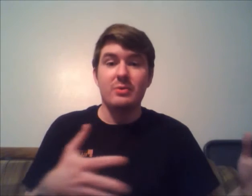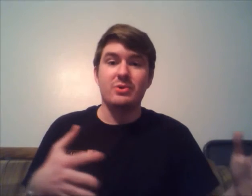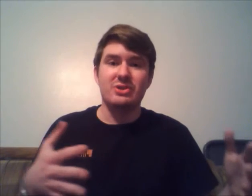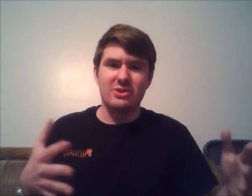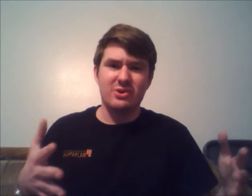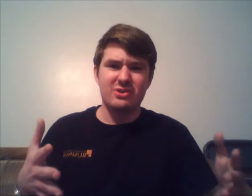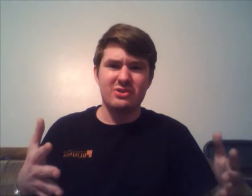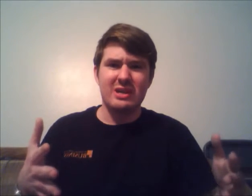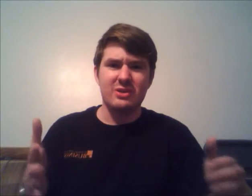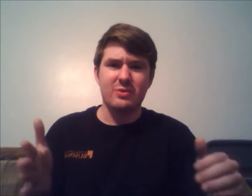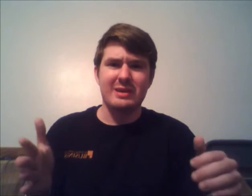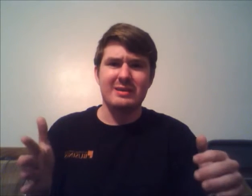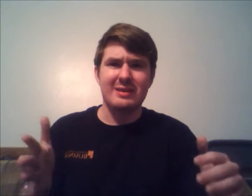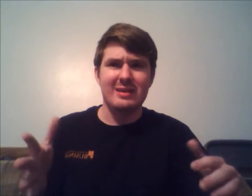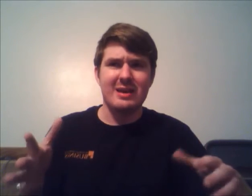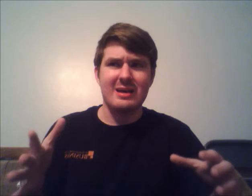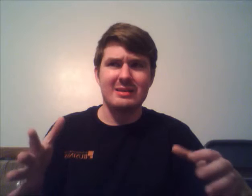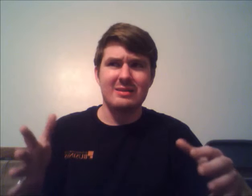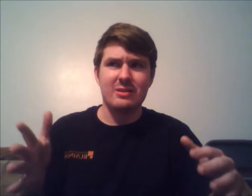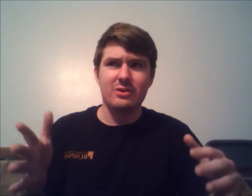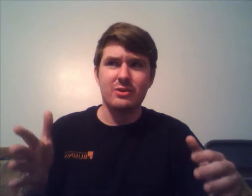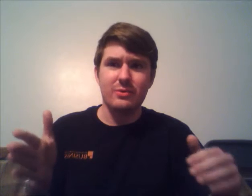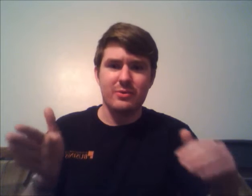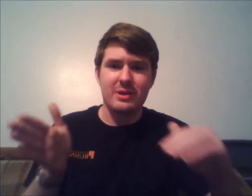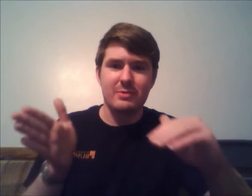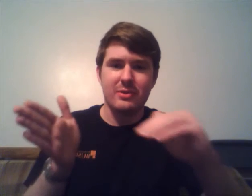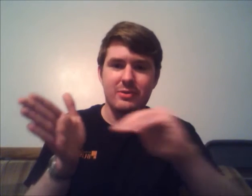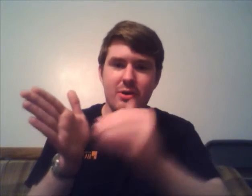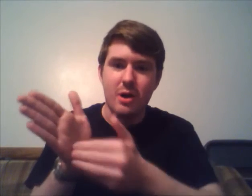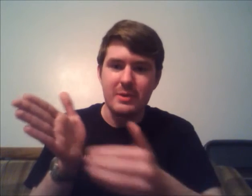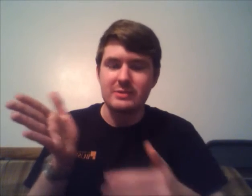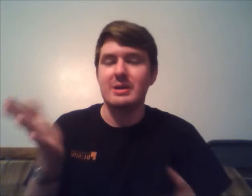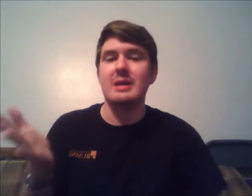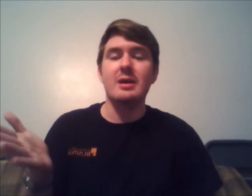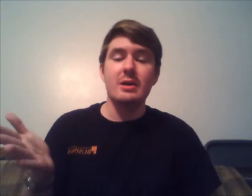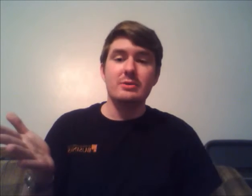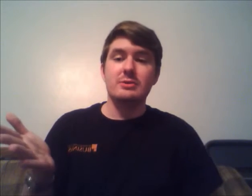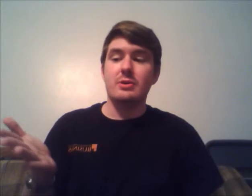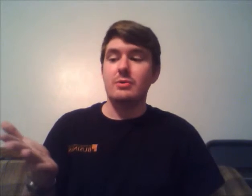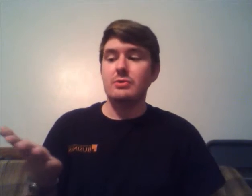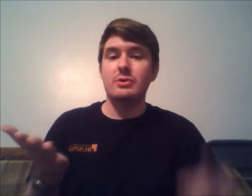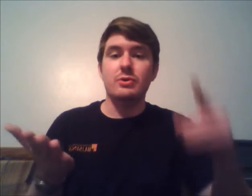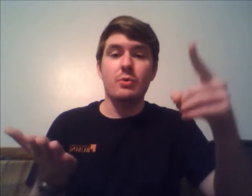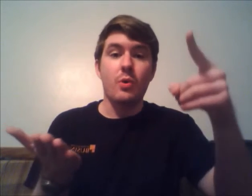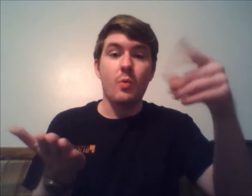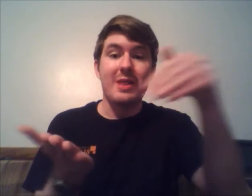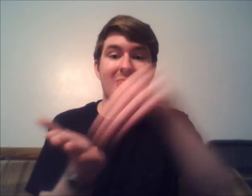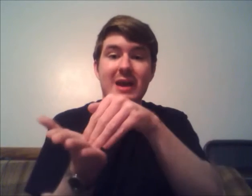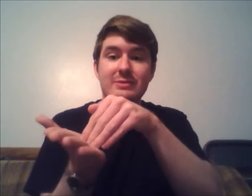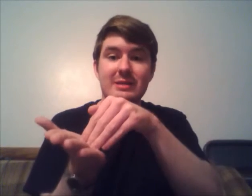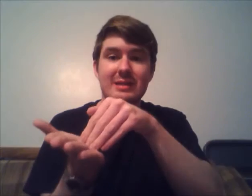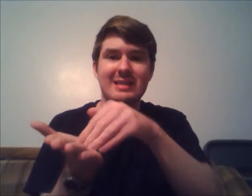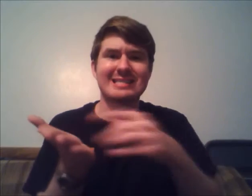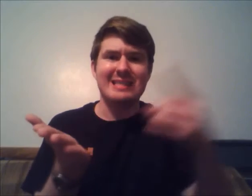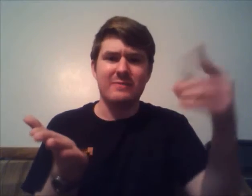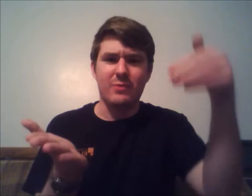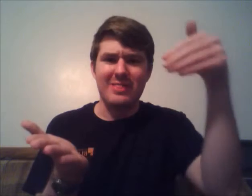going to start kind of doing the cute little thing with commas, right? So you can do 1,000, and this is signed for